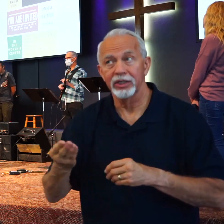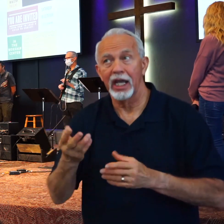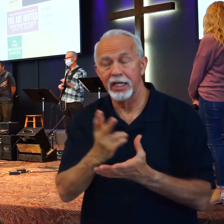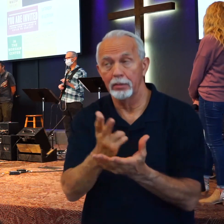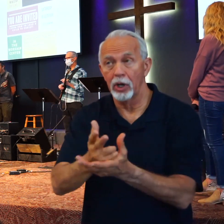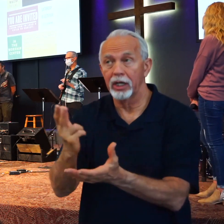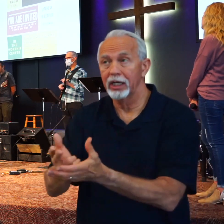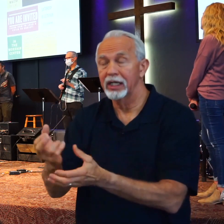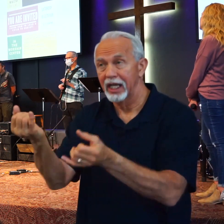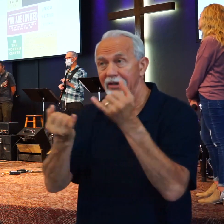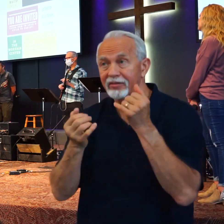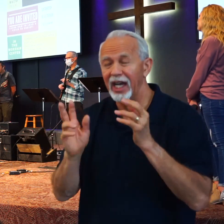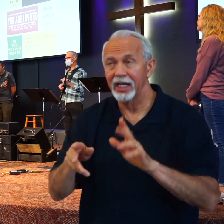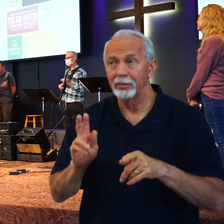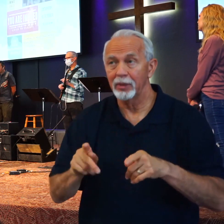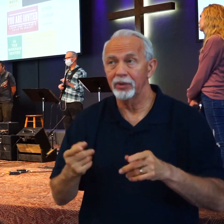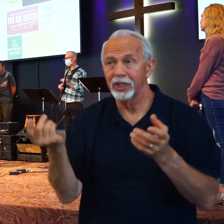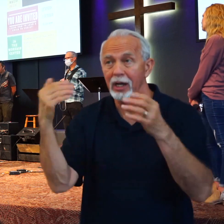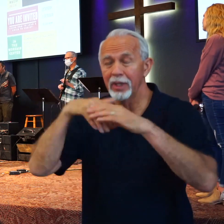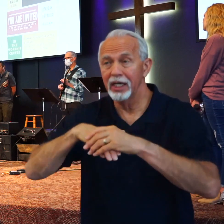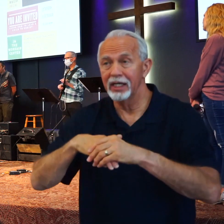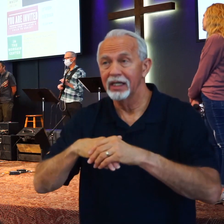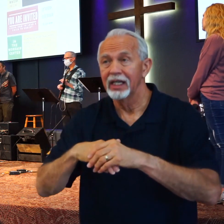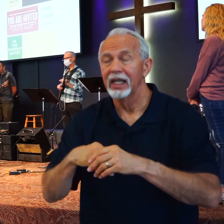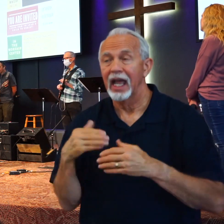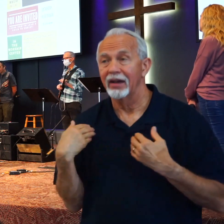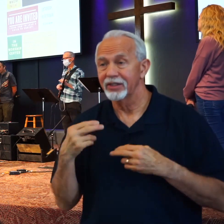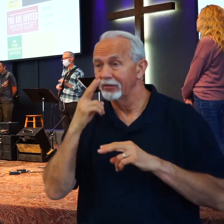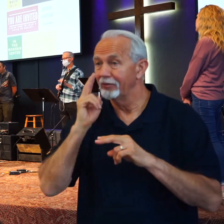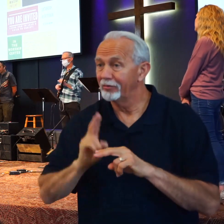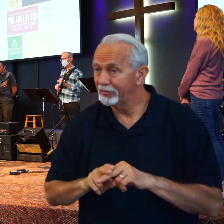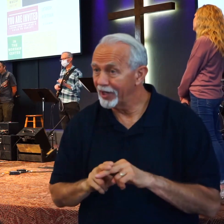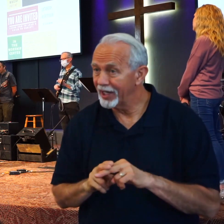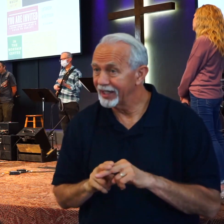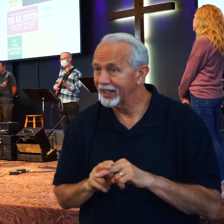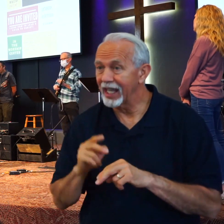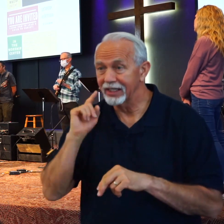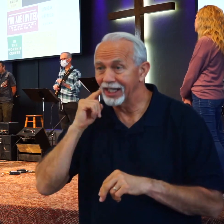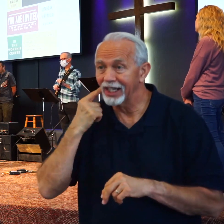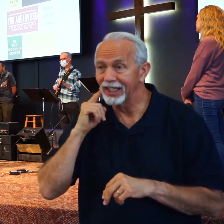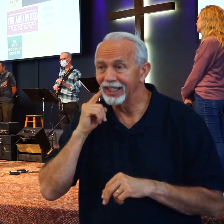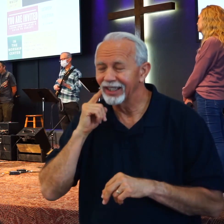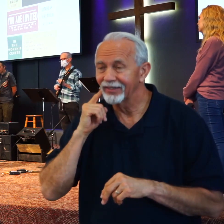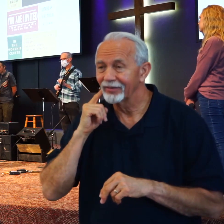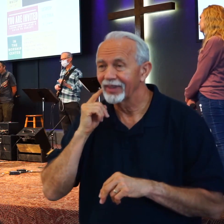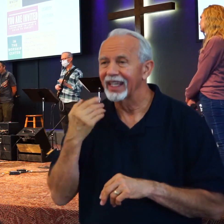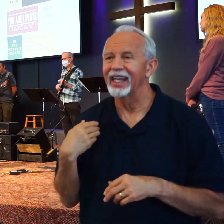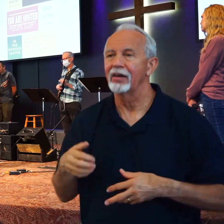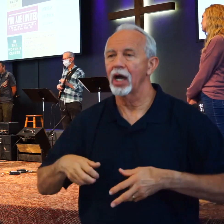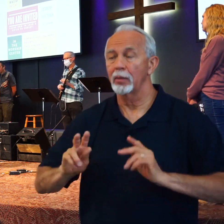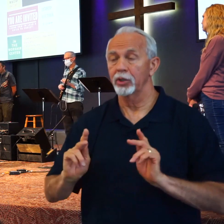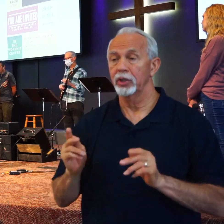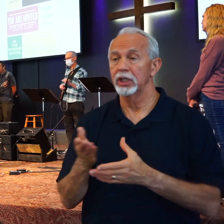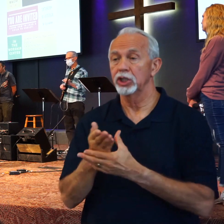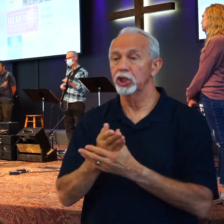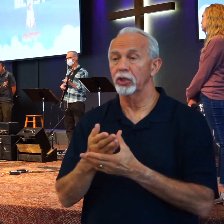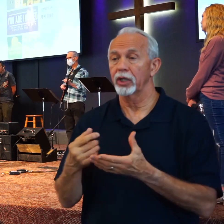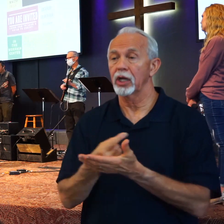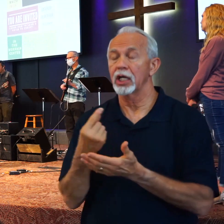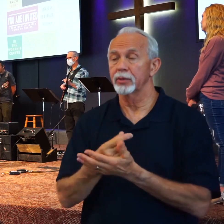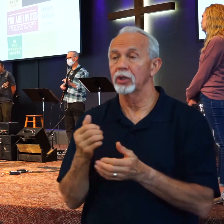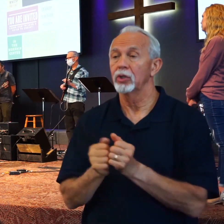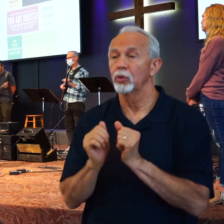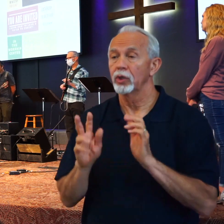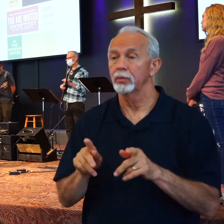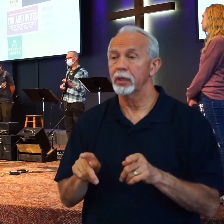inviting people to come in and have some fun, but also have a chance to share the gospel with those people that